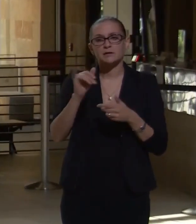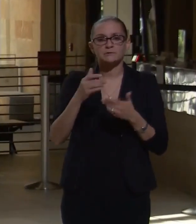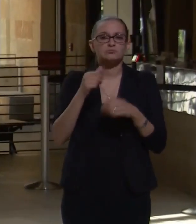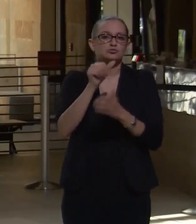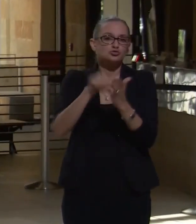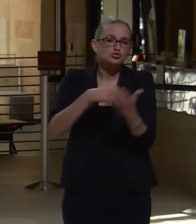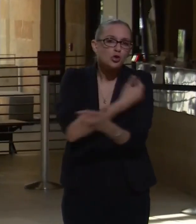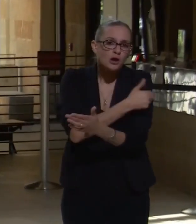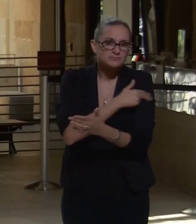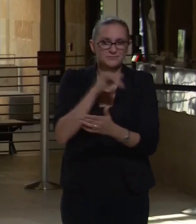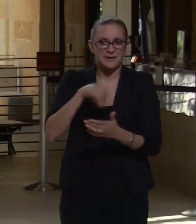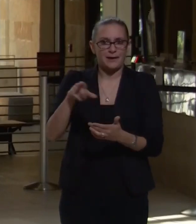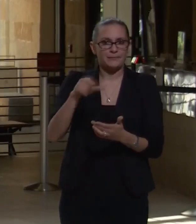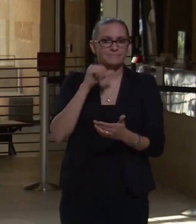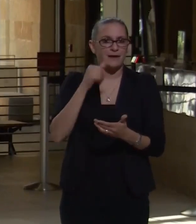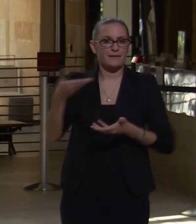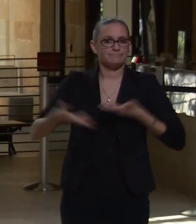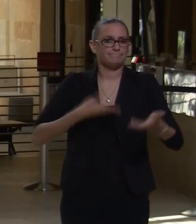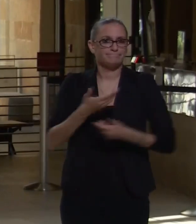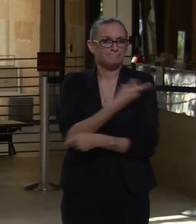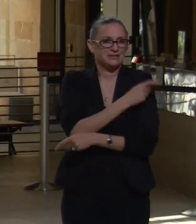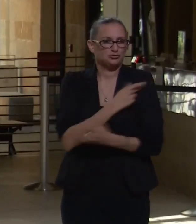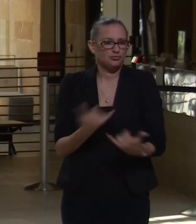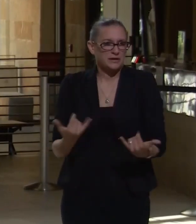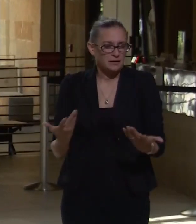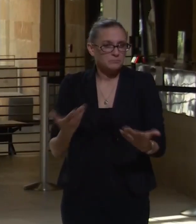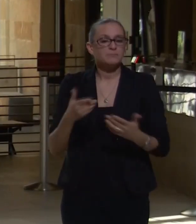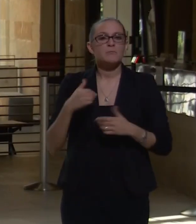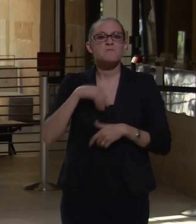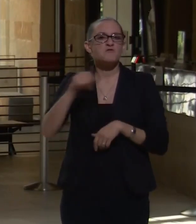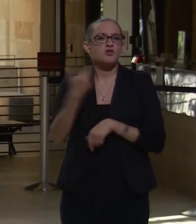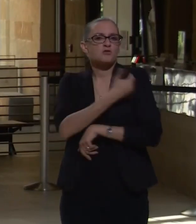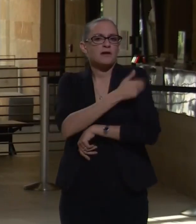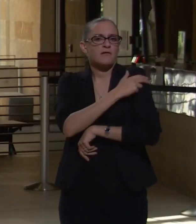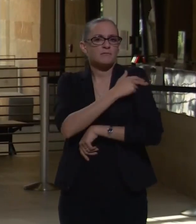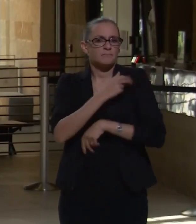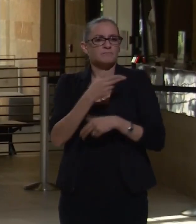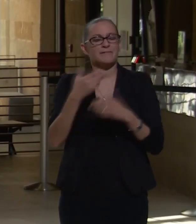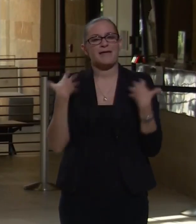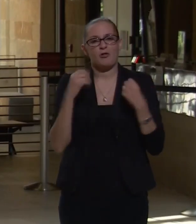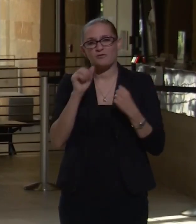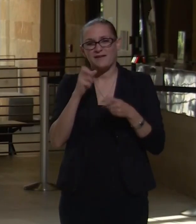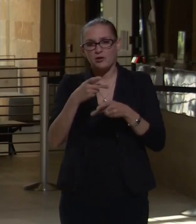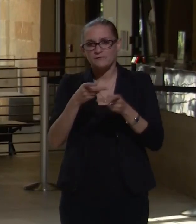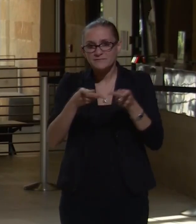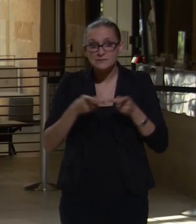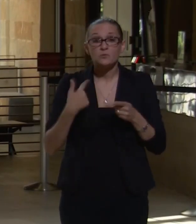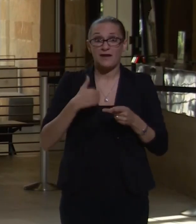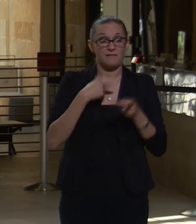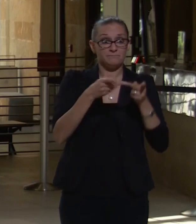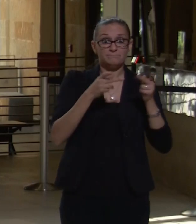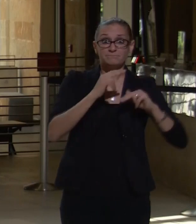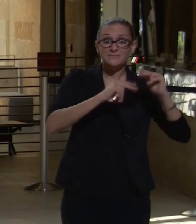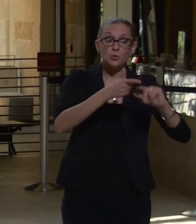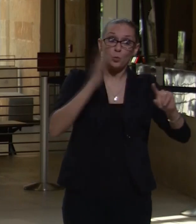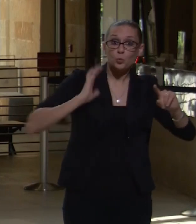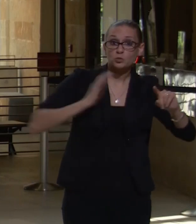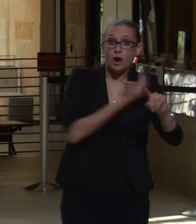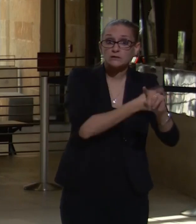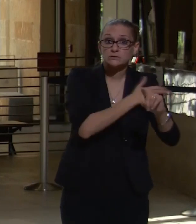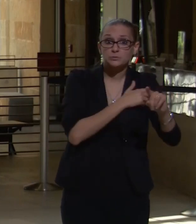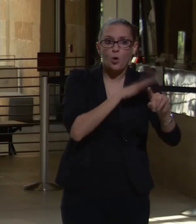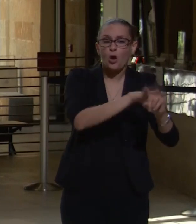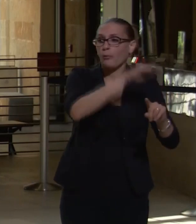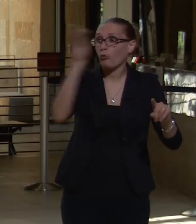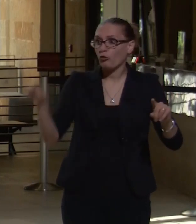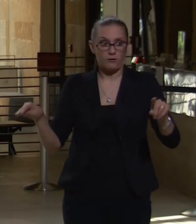that's like surgical hospitals that aren't seeing patients now. We have other healthcare facilities. We have facilities that used to be hospitals,